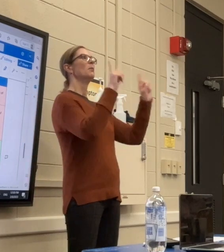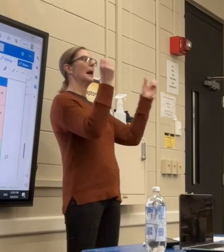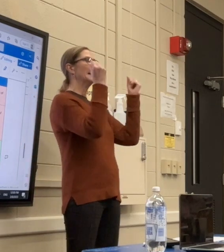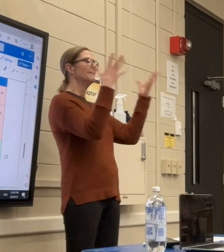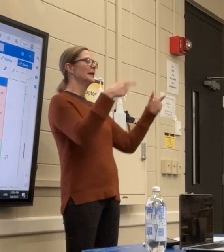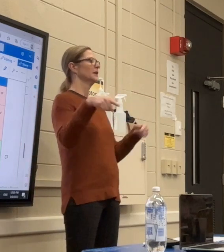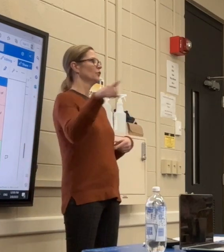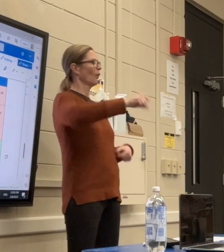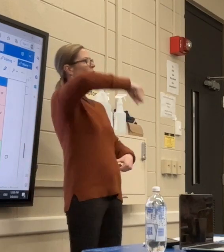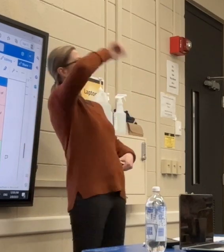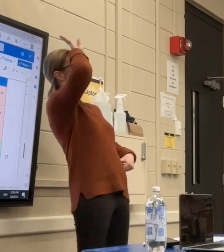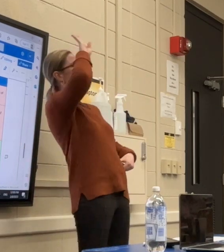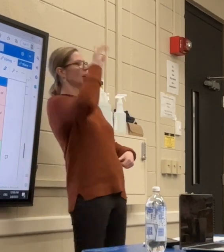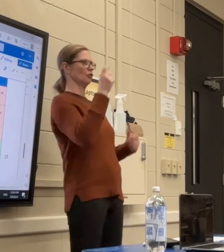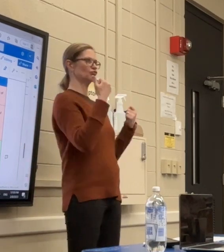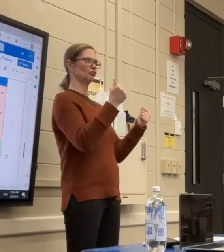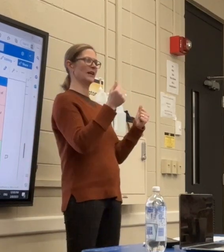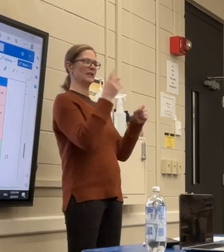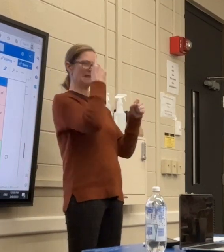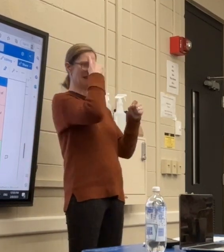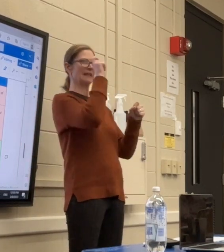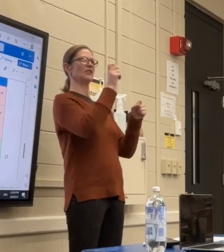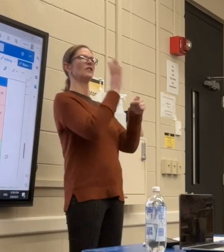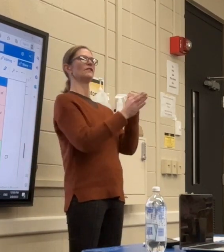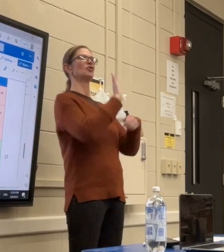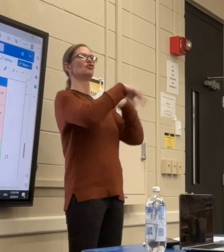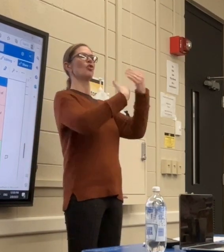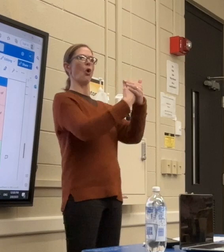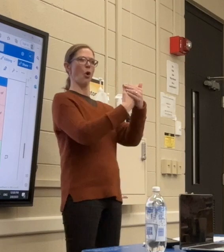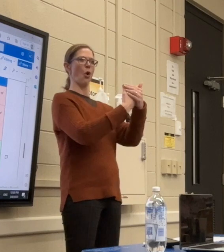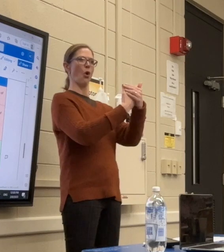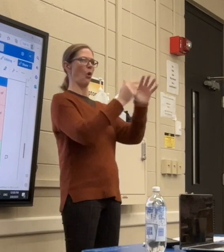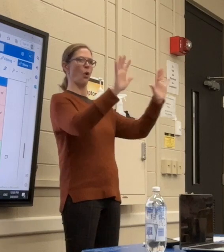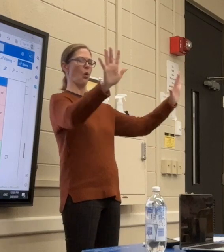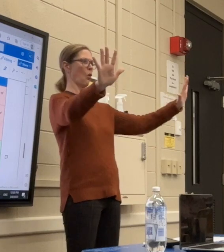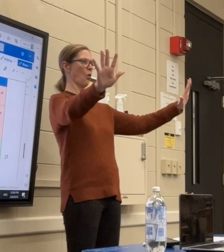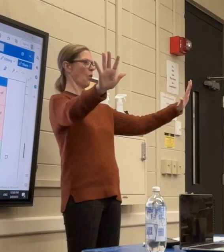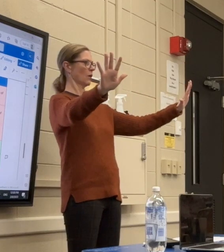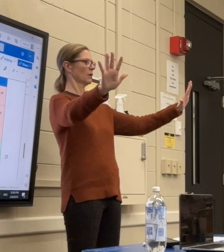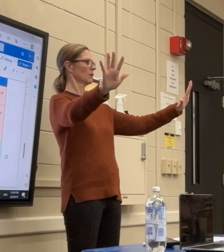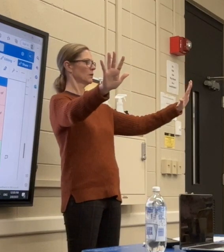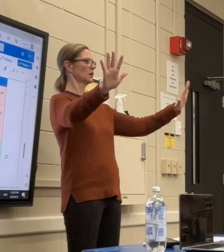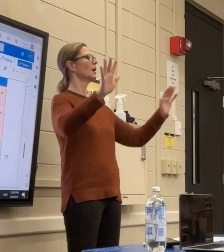do. But a lot of you guys are going to forget,